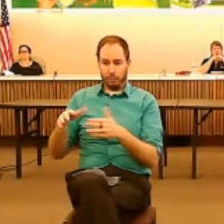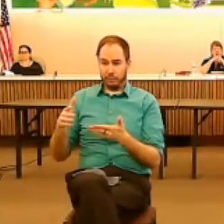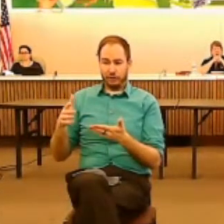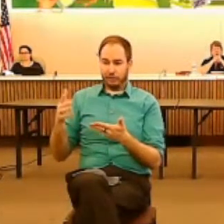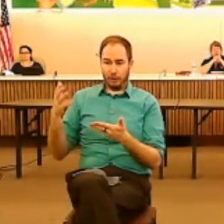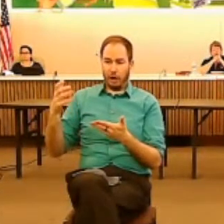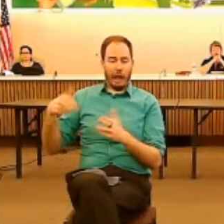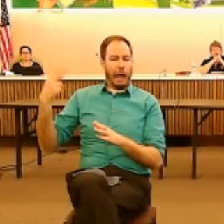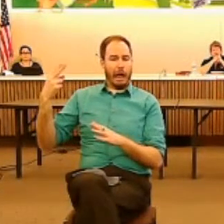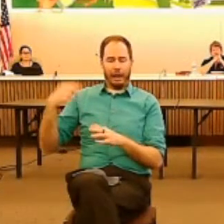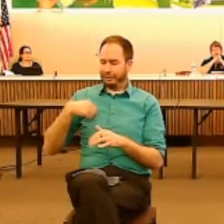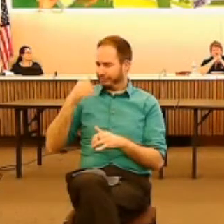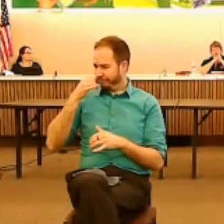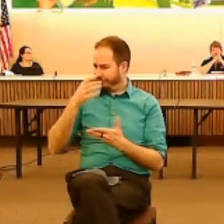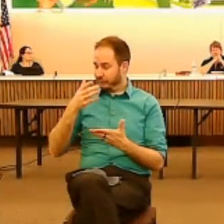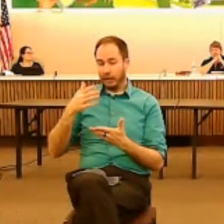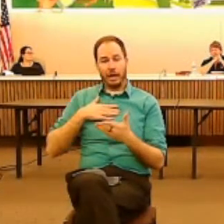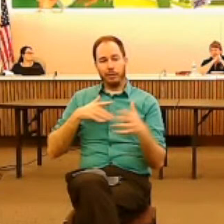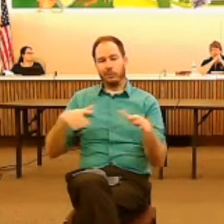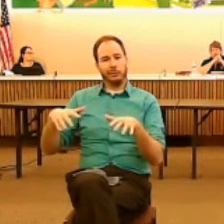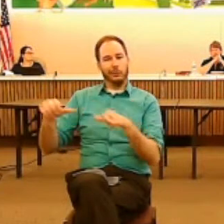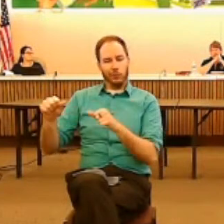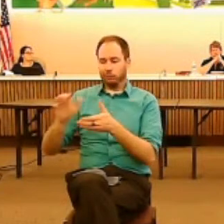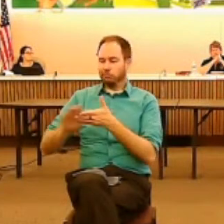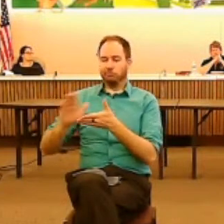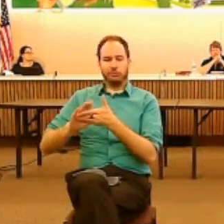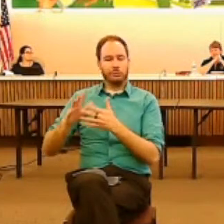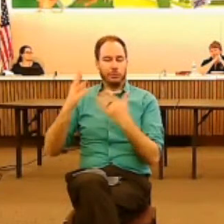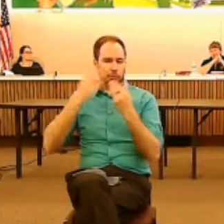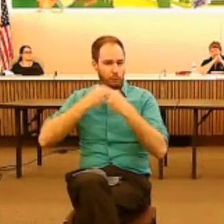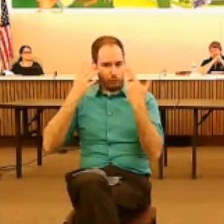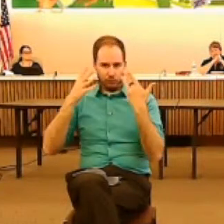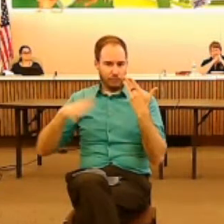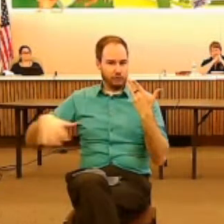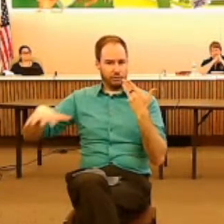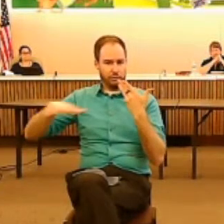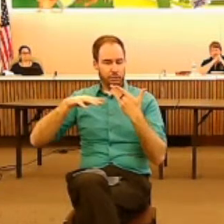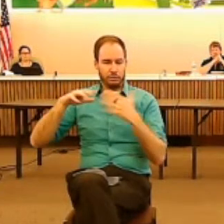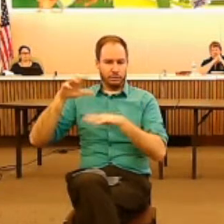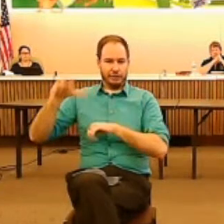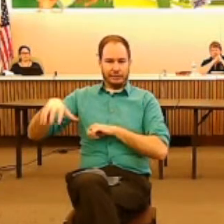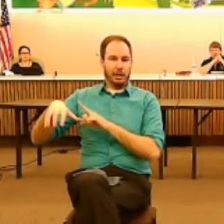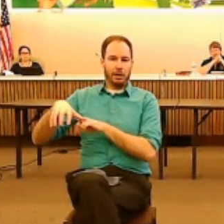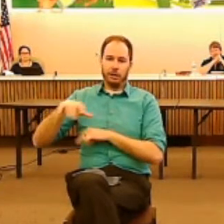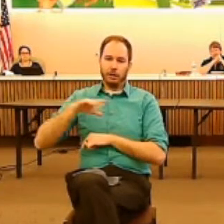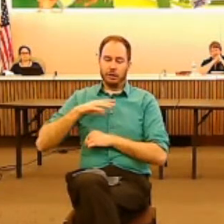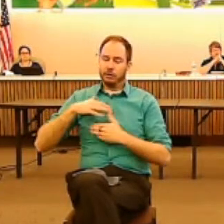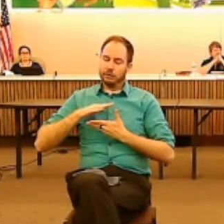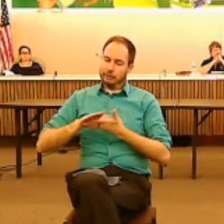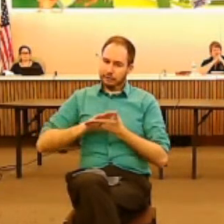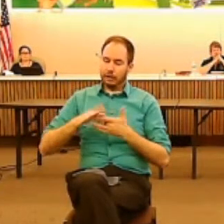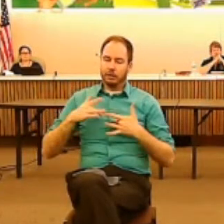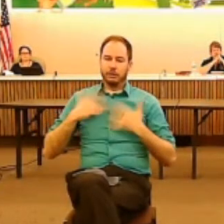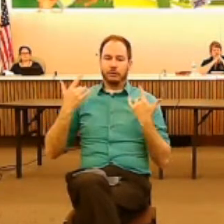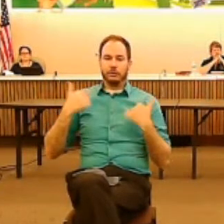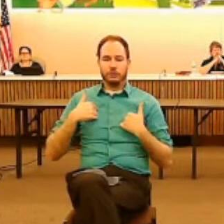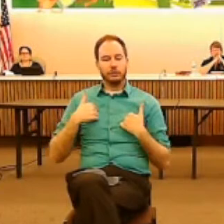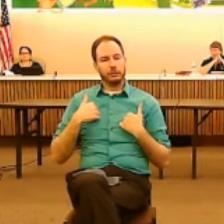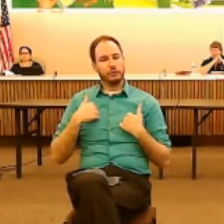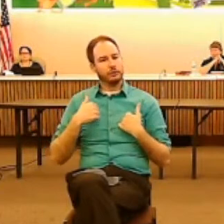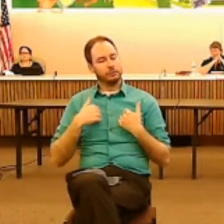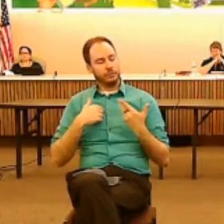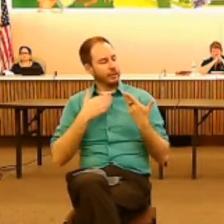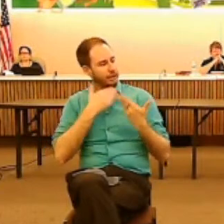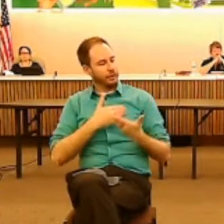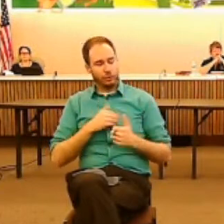So was very glad when these guys came in, cleaned, they did a wonderful job cleaning it up. It looks so much nicer than it used to. It really does.